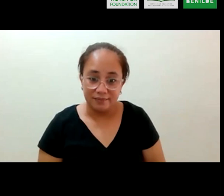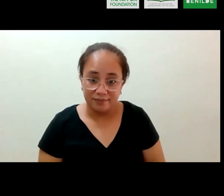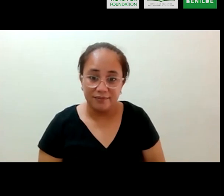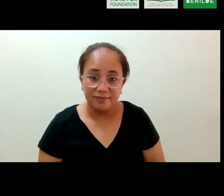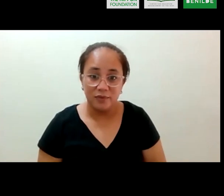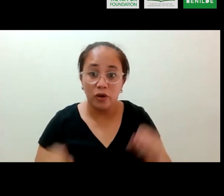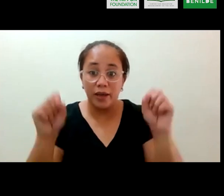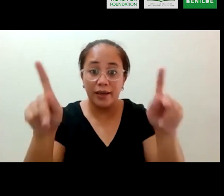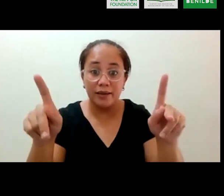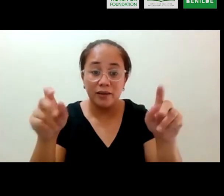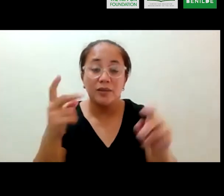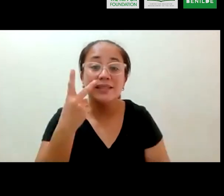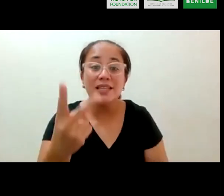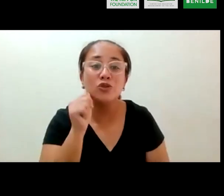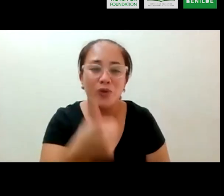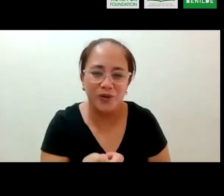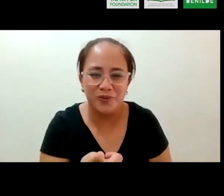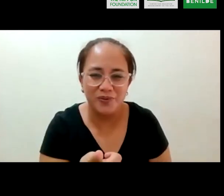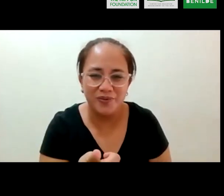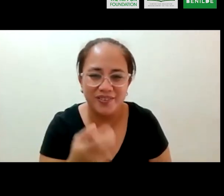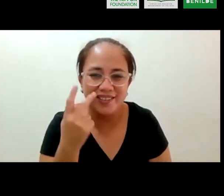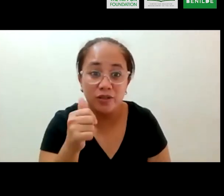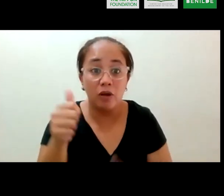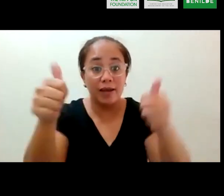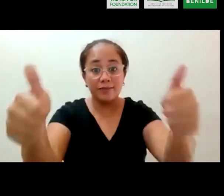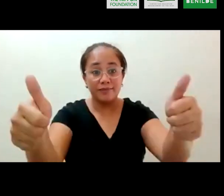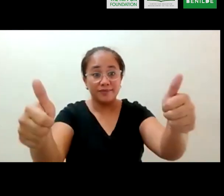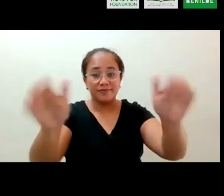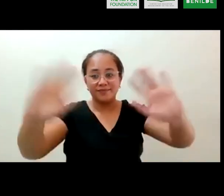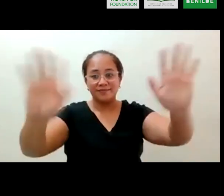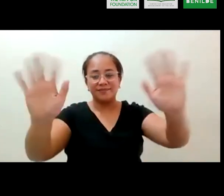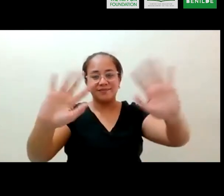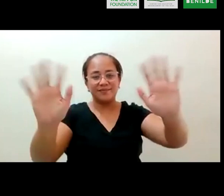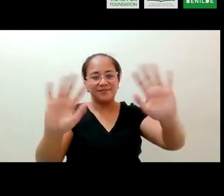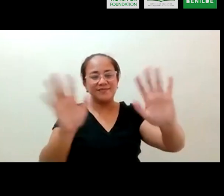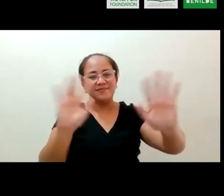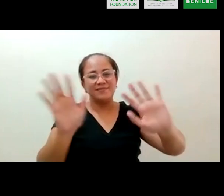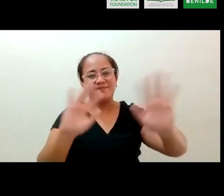Okay, so we'll see tomorrow. Okay, take care.